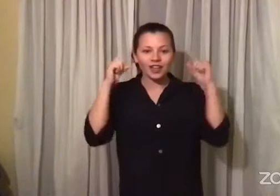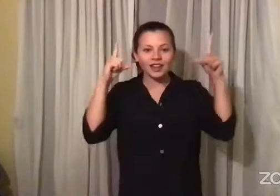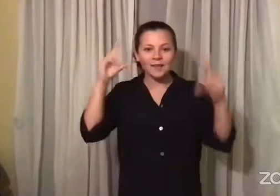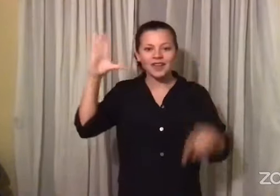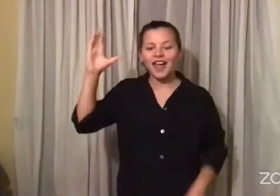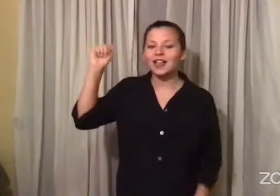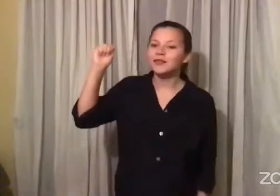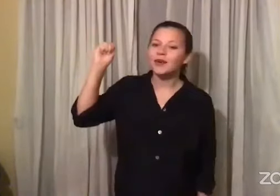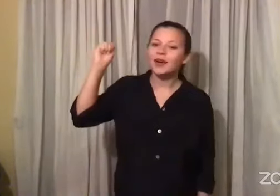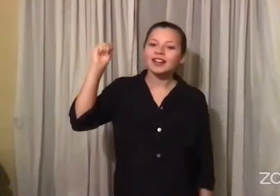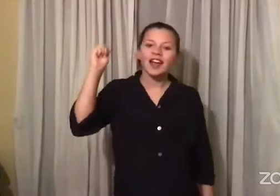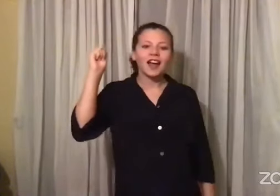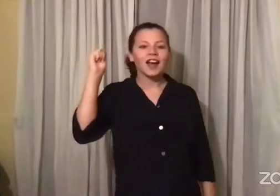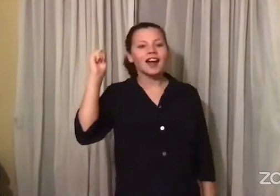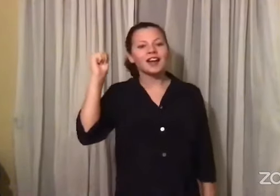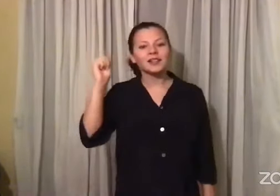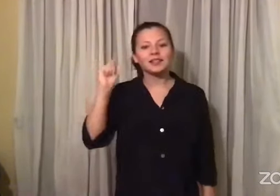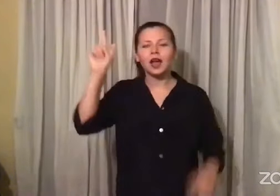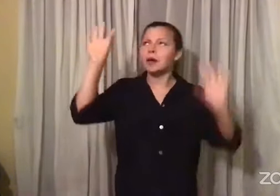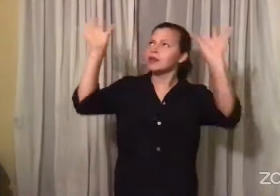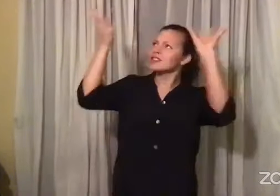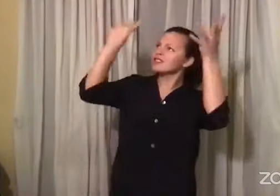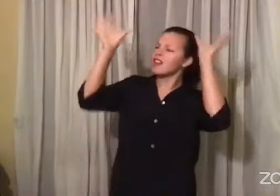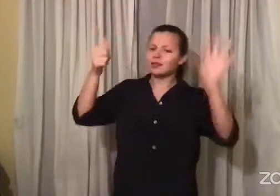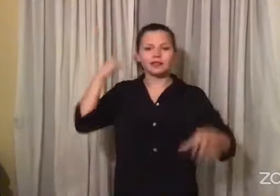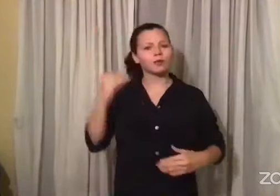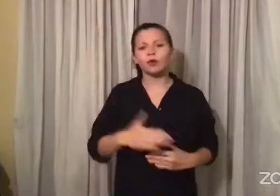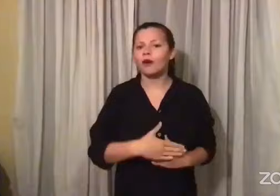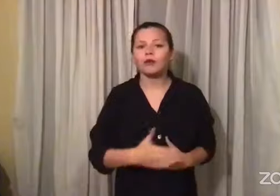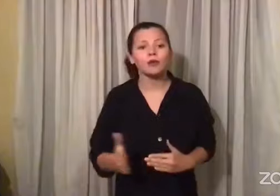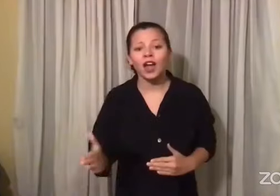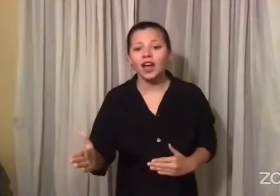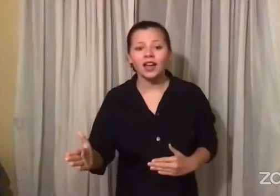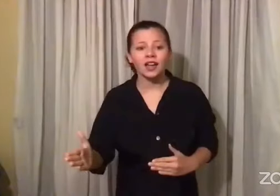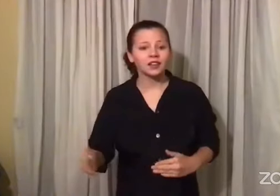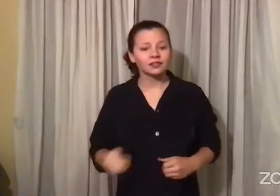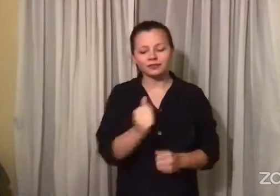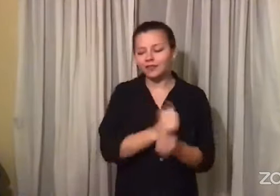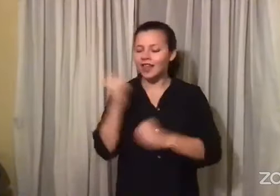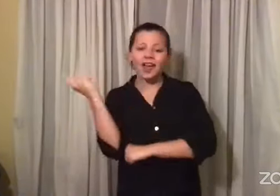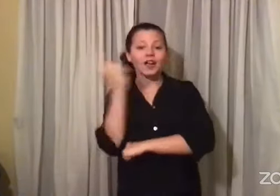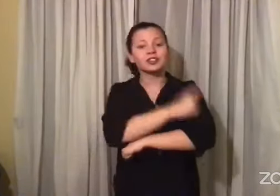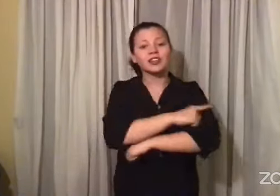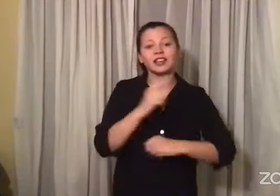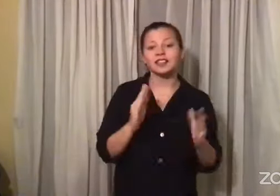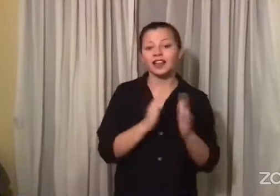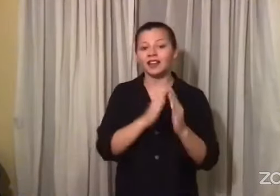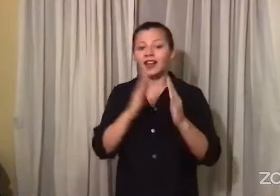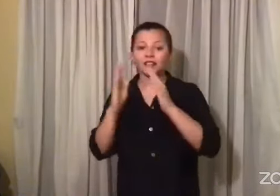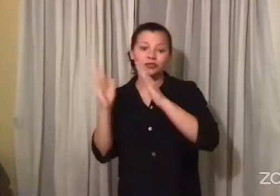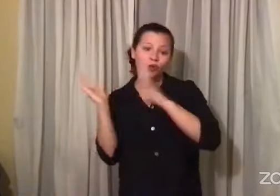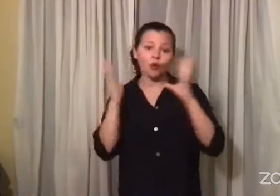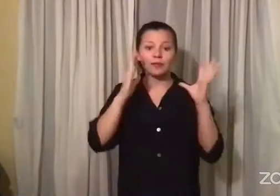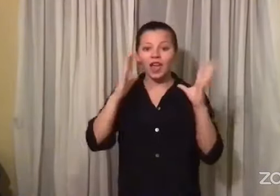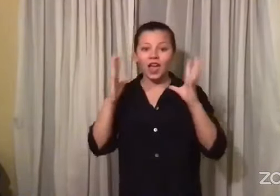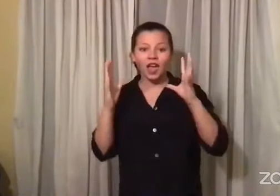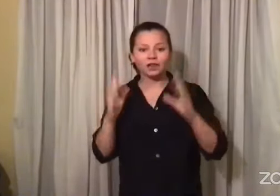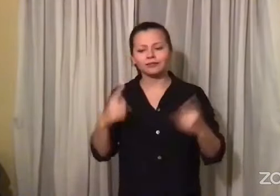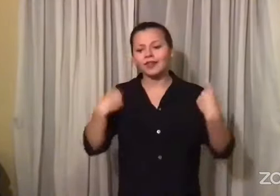Waking up in California, but these clouds, they won't go away. Every day is like another storm, yeah.